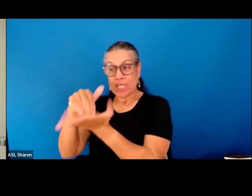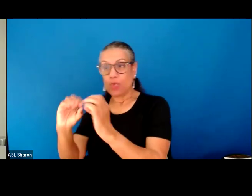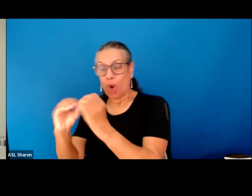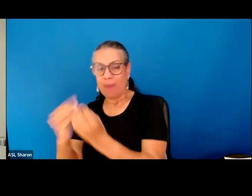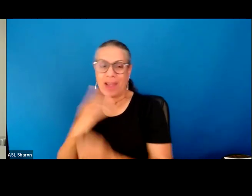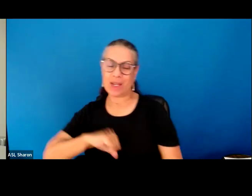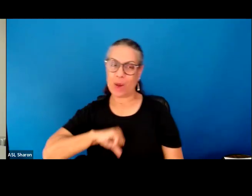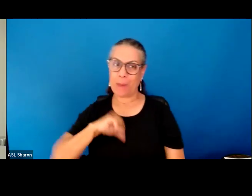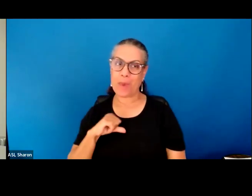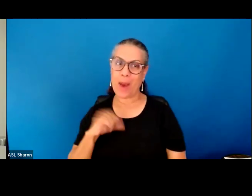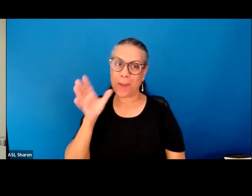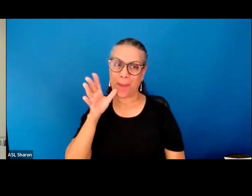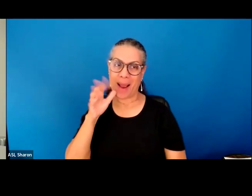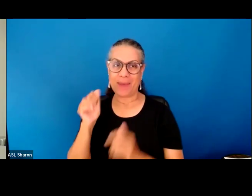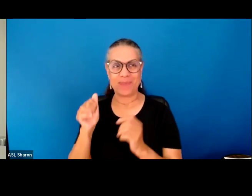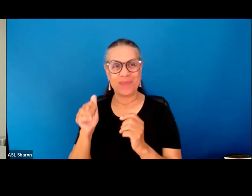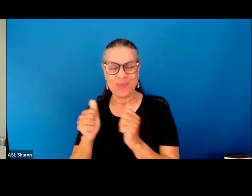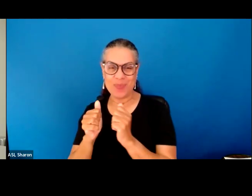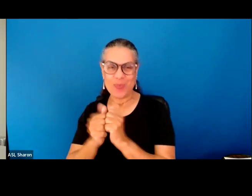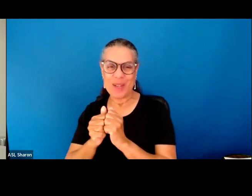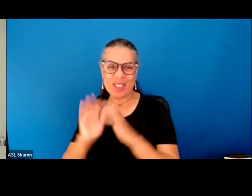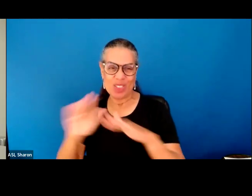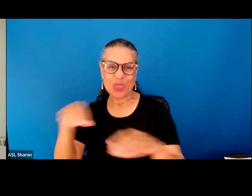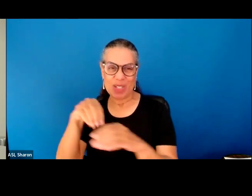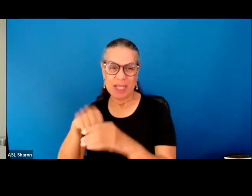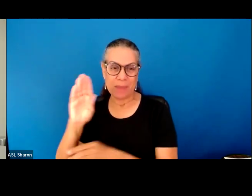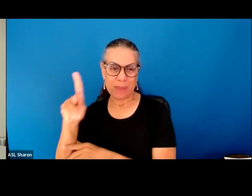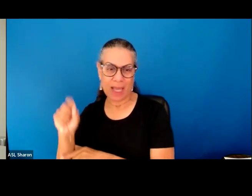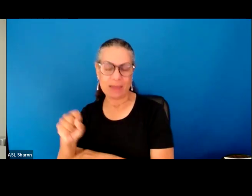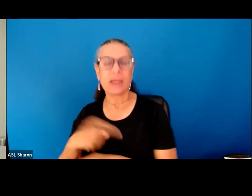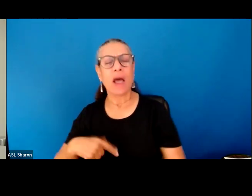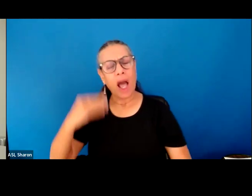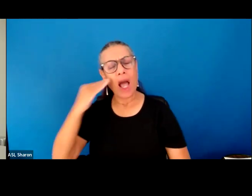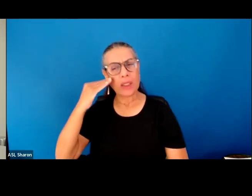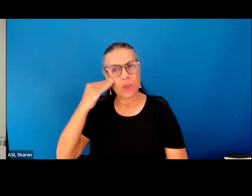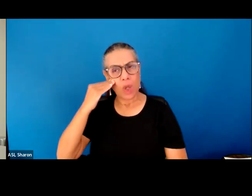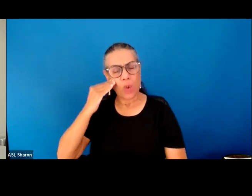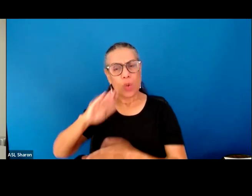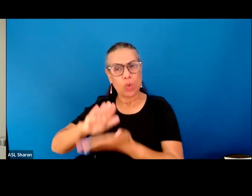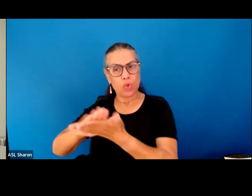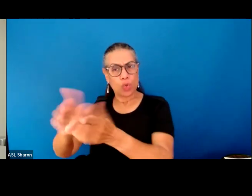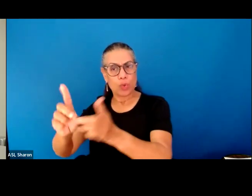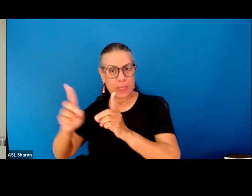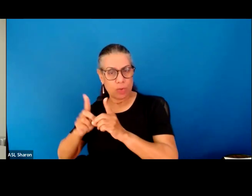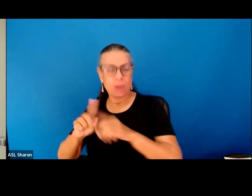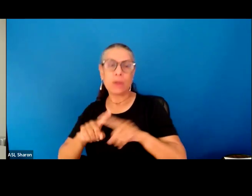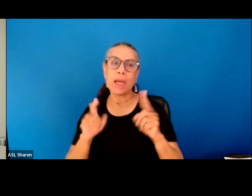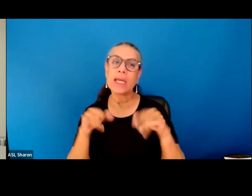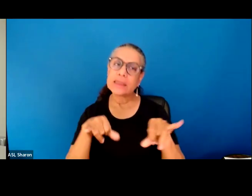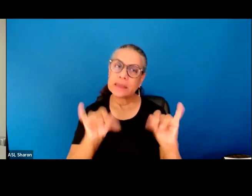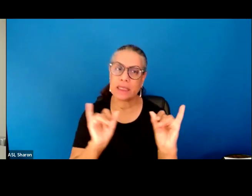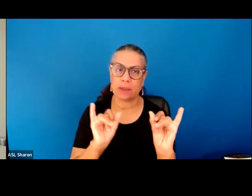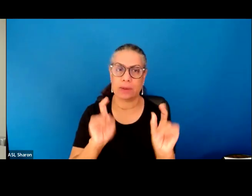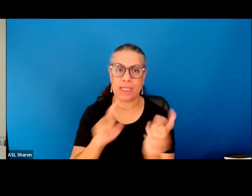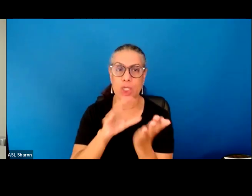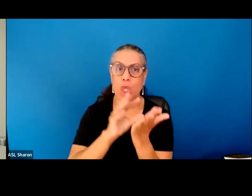proud BPS parent now. But despite my familiarity with the district, I know that there's a lot to be learned, and I